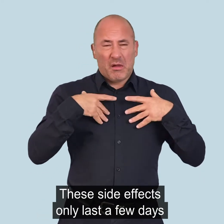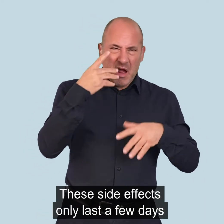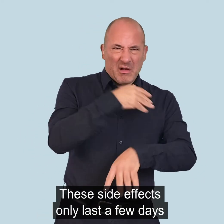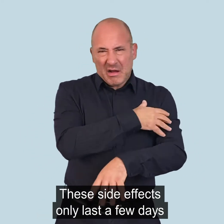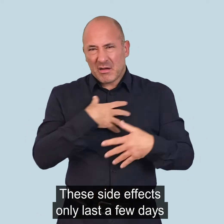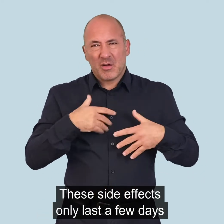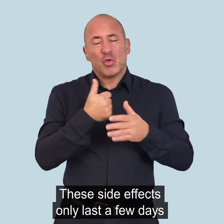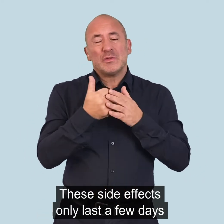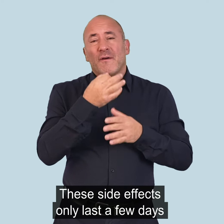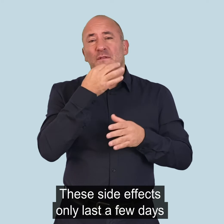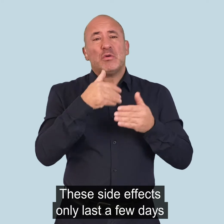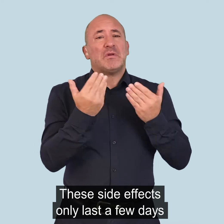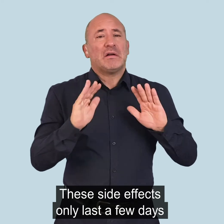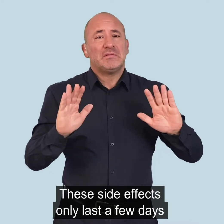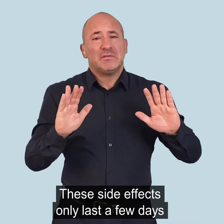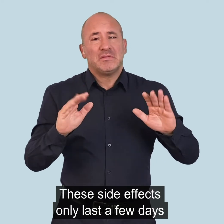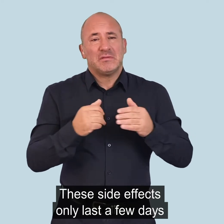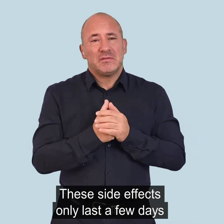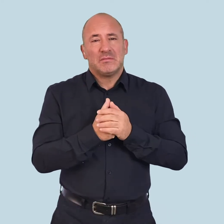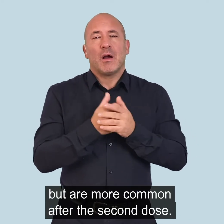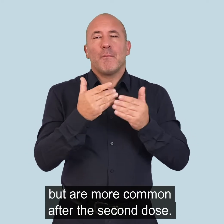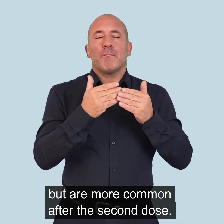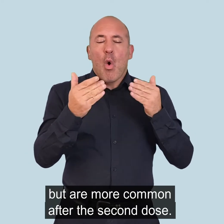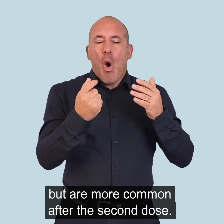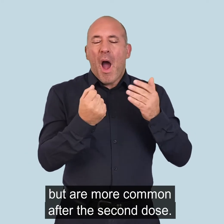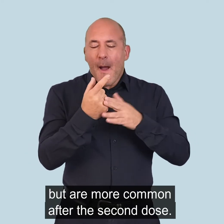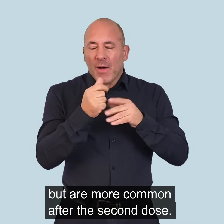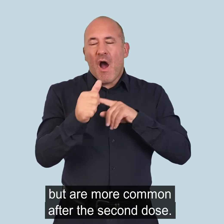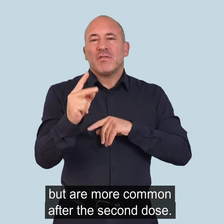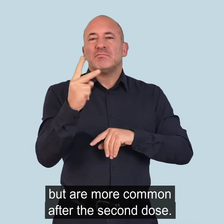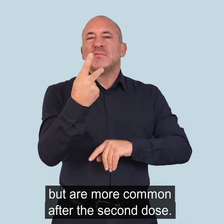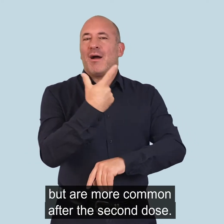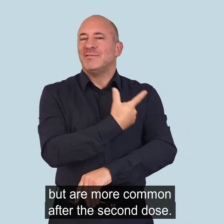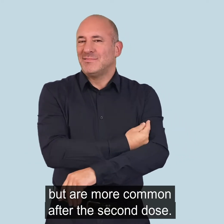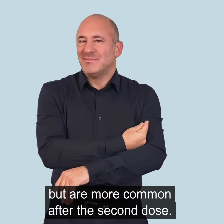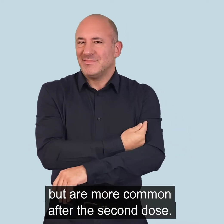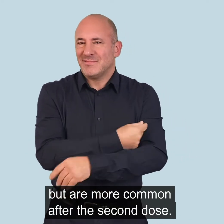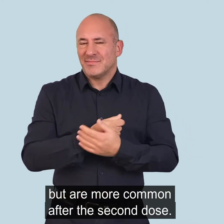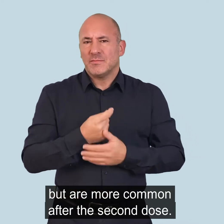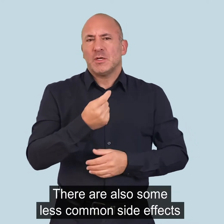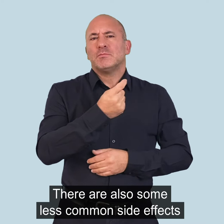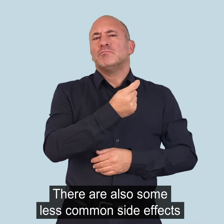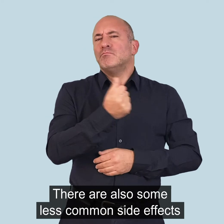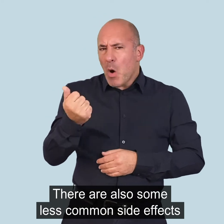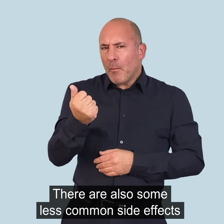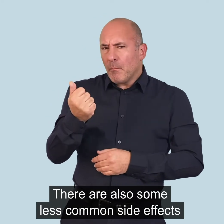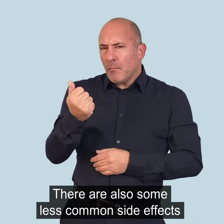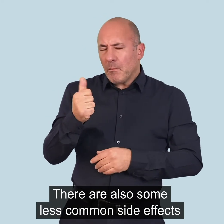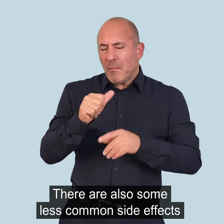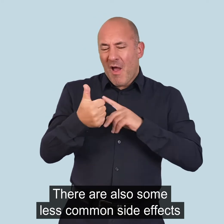These side effects only last a few days, but are more common after the second dose. There are also some less common